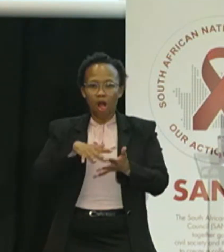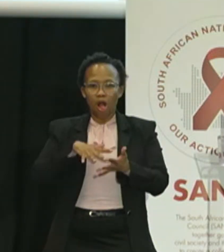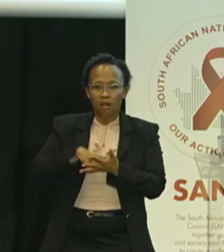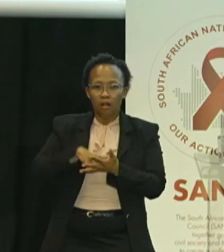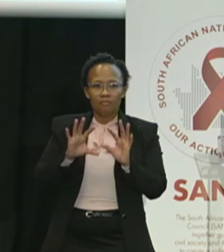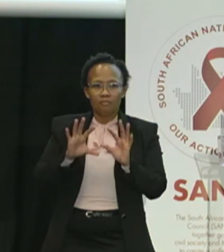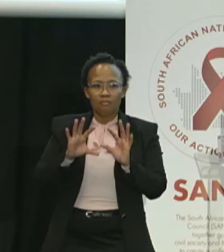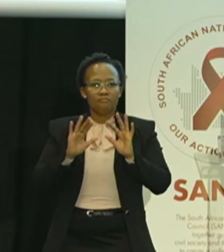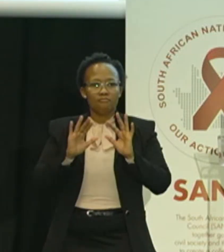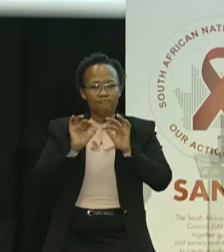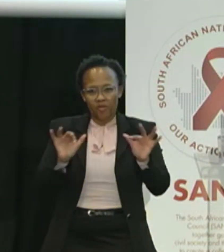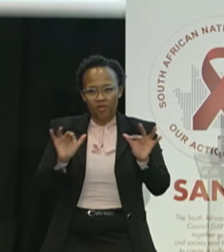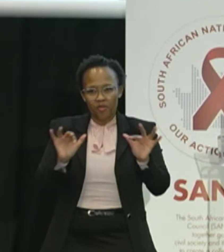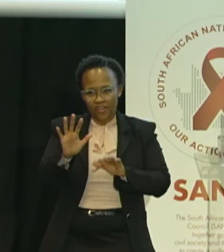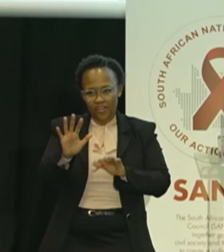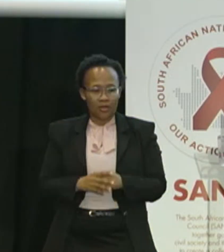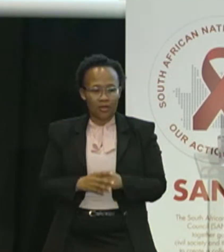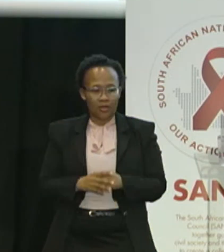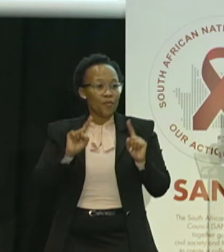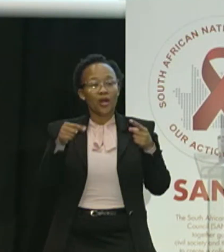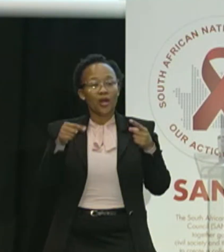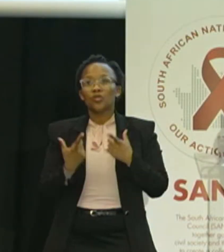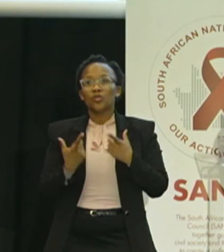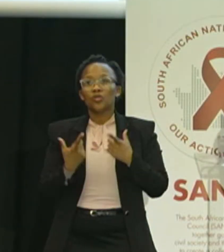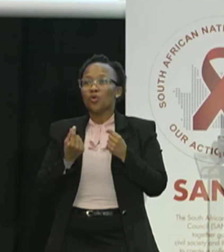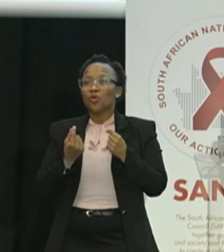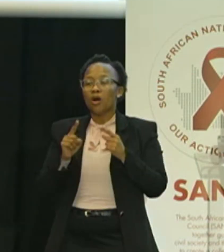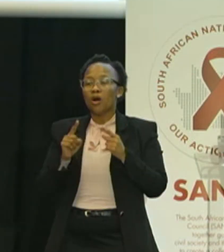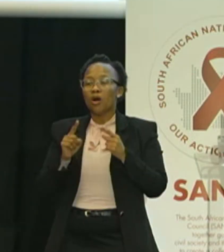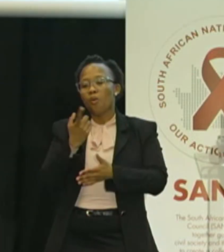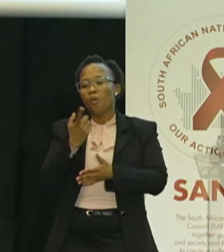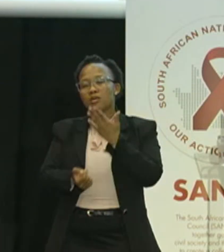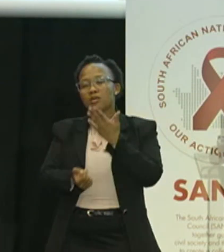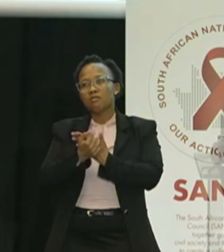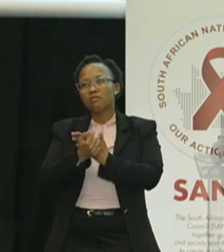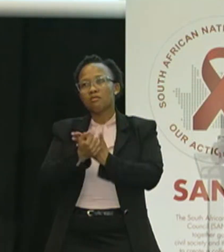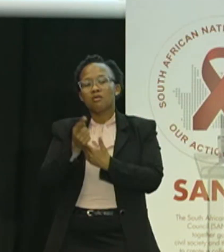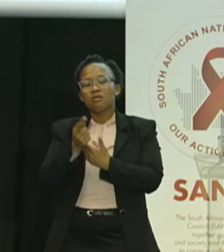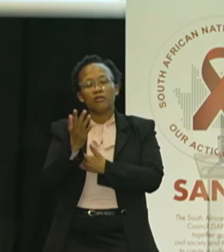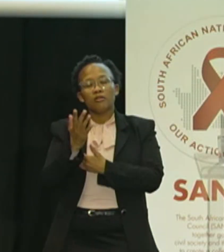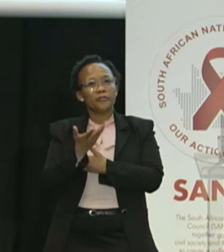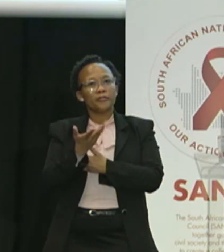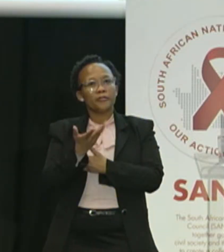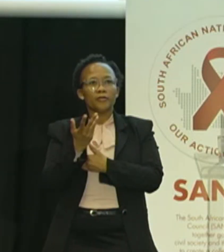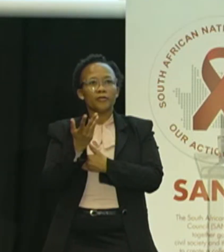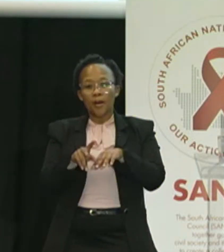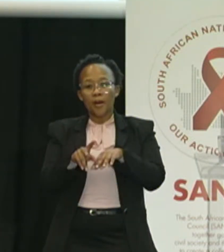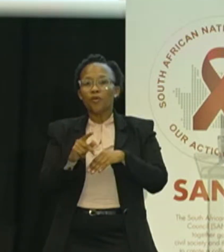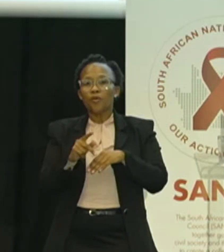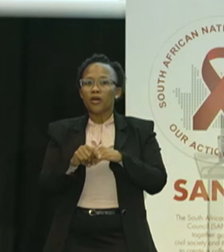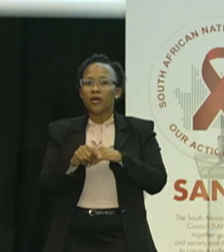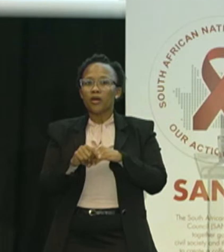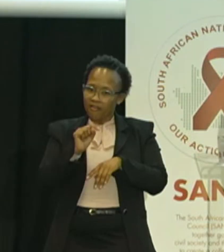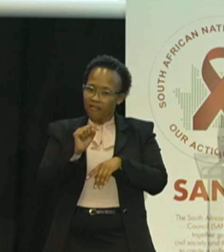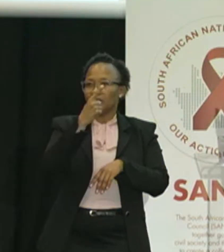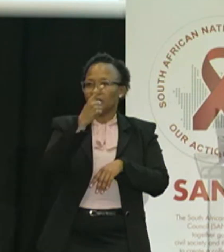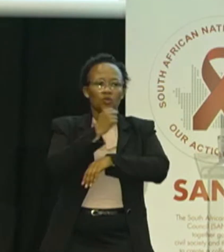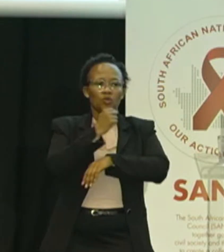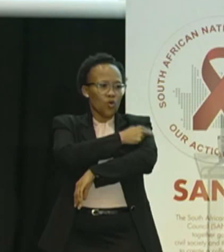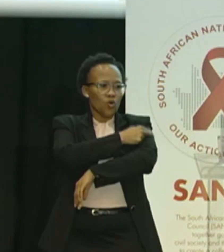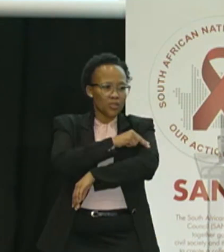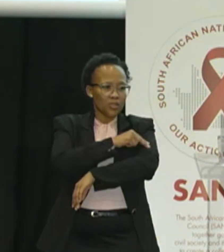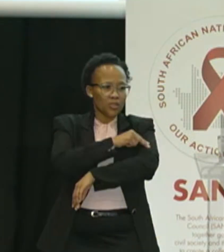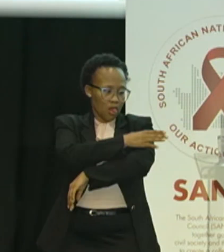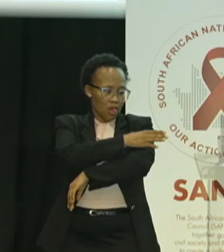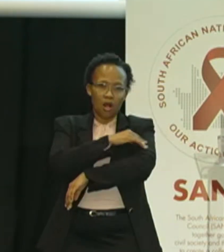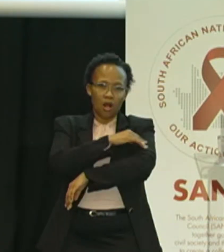not duplicate what is happening in the primary healthcare facilities. We are aligned,